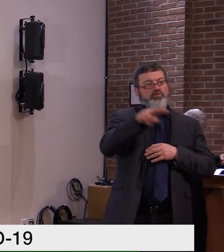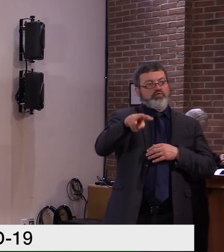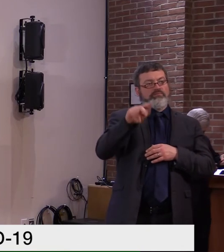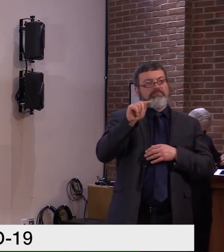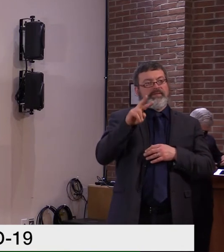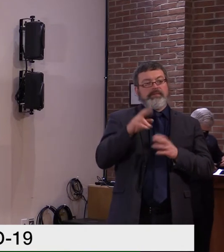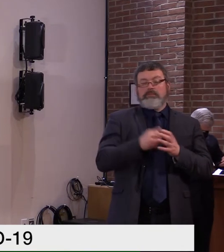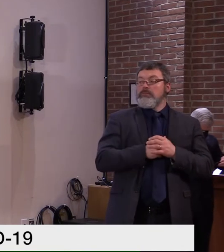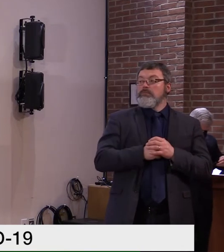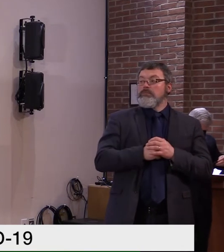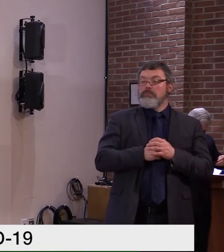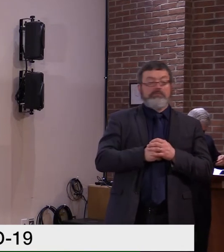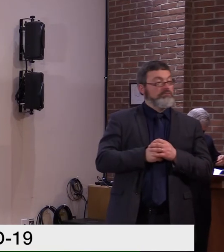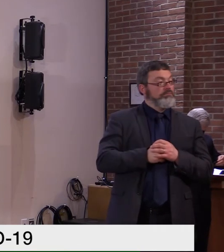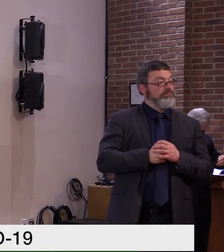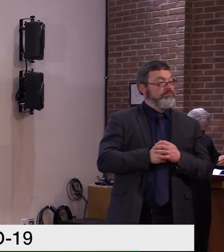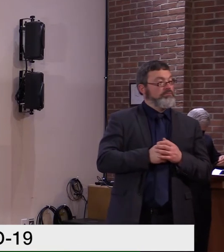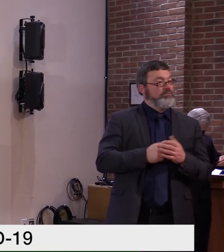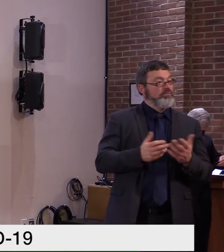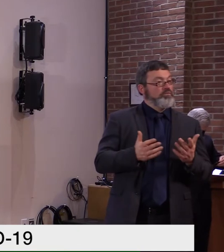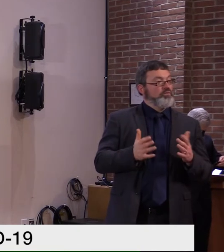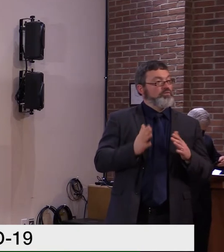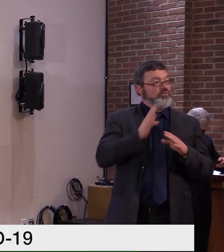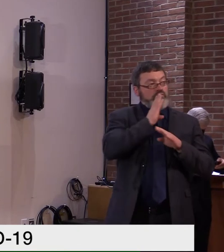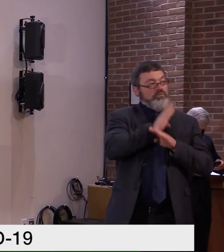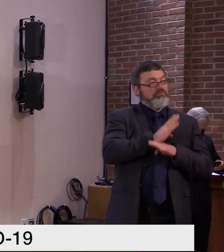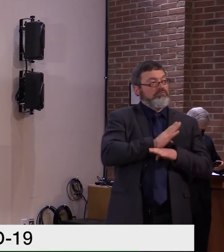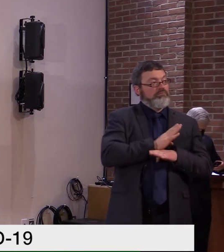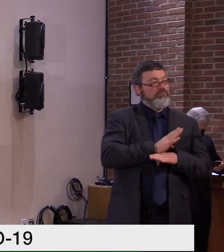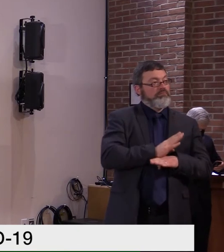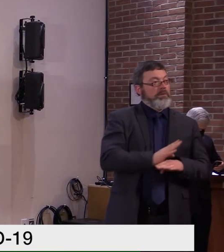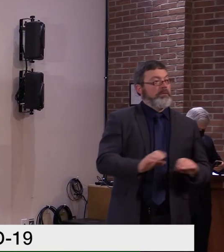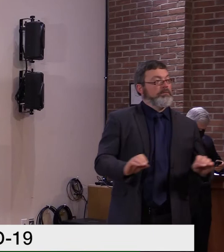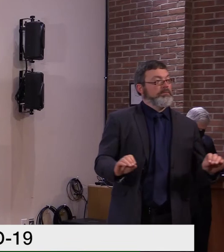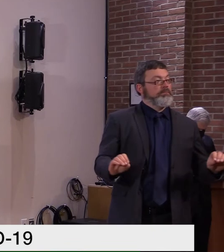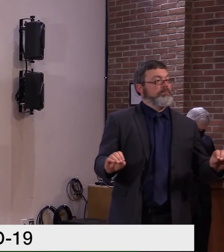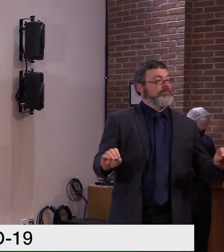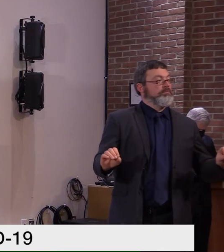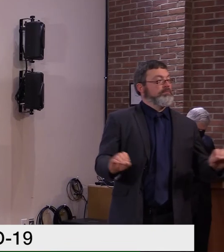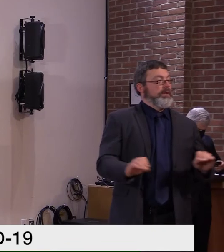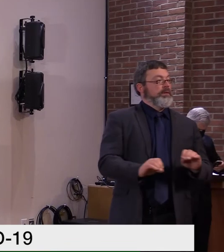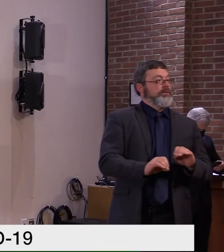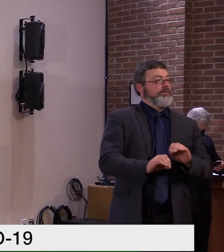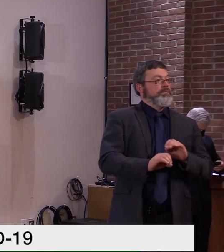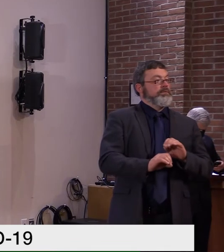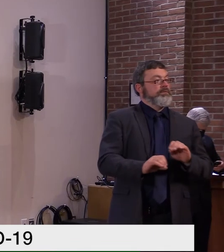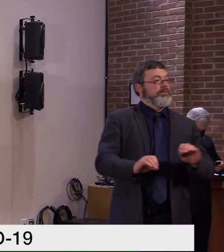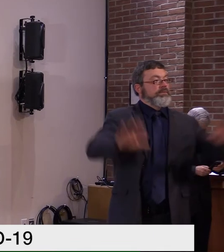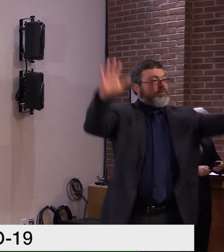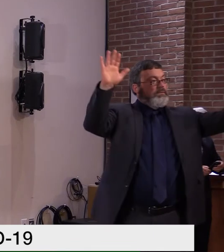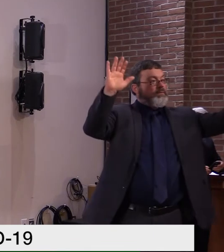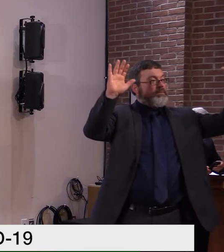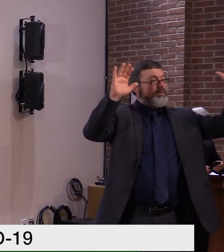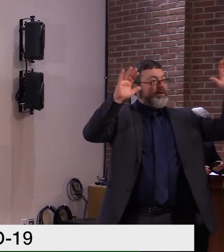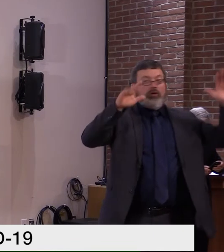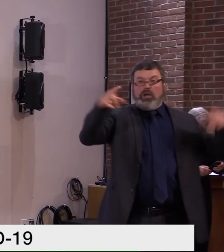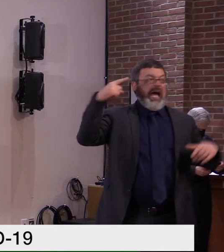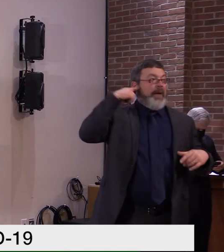All Hi, can you hear me okay? We